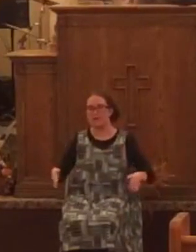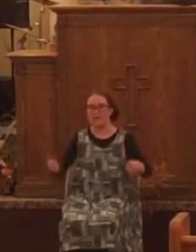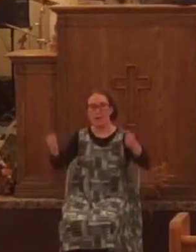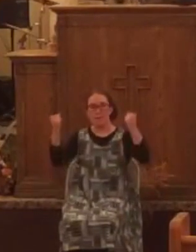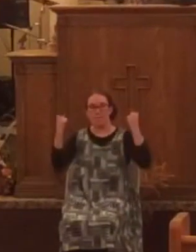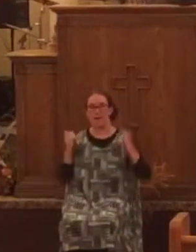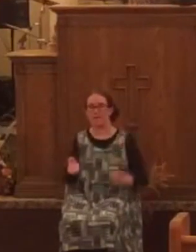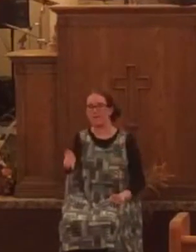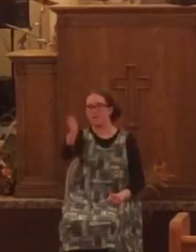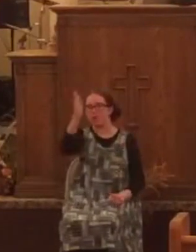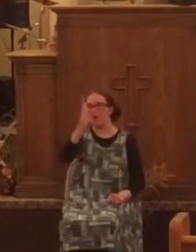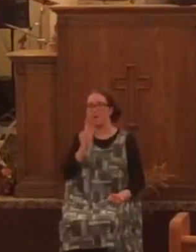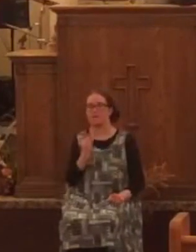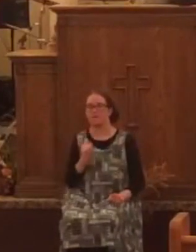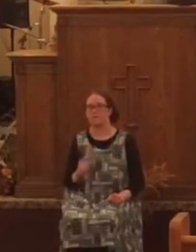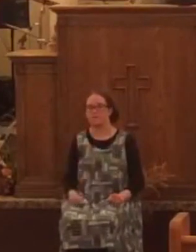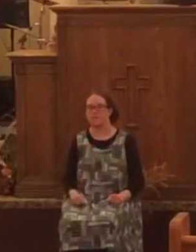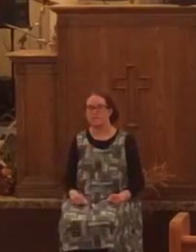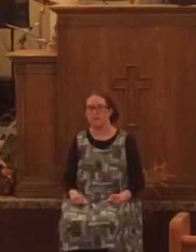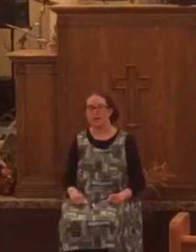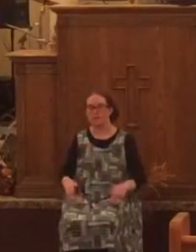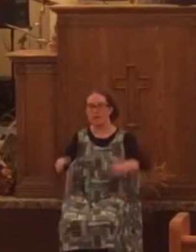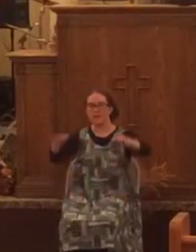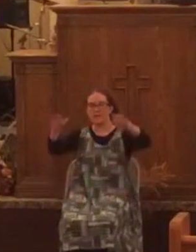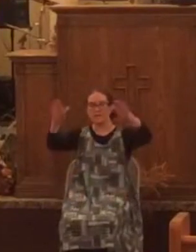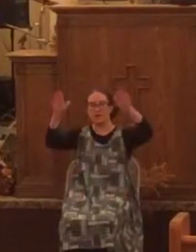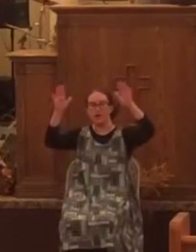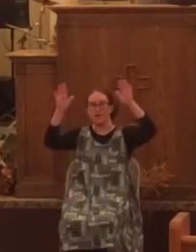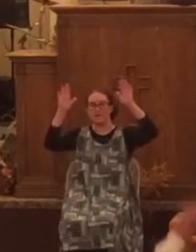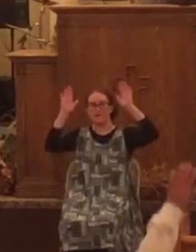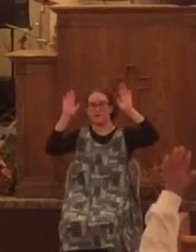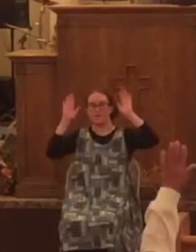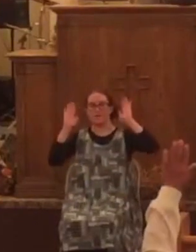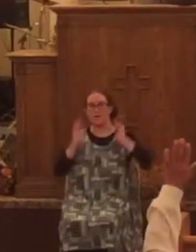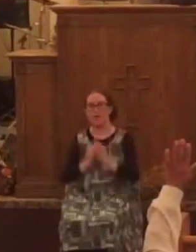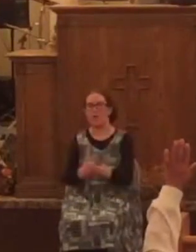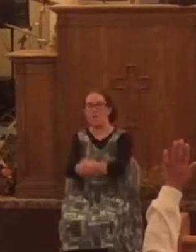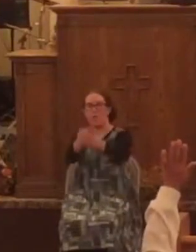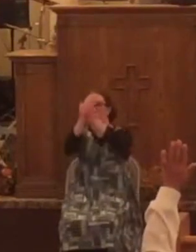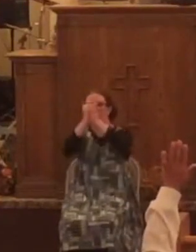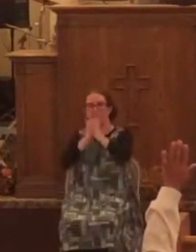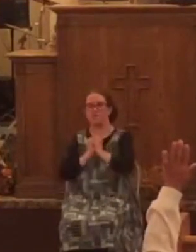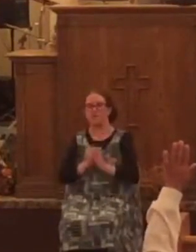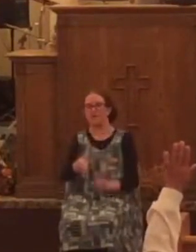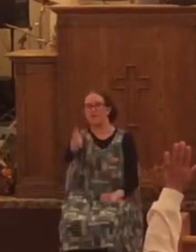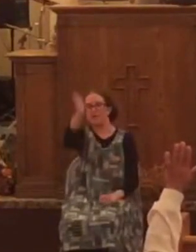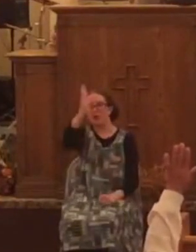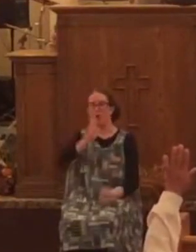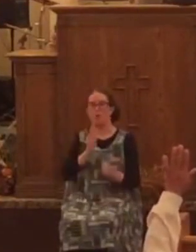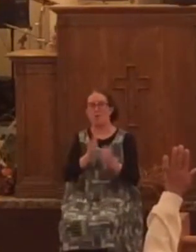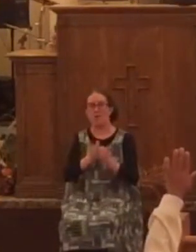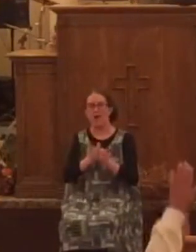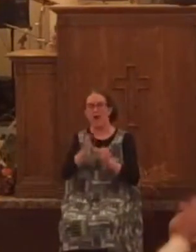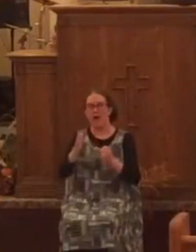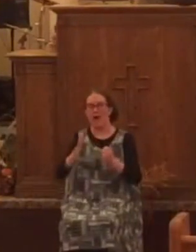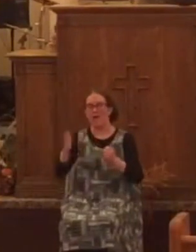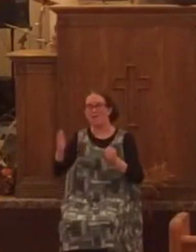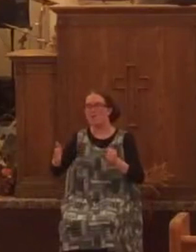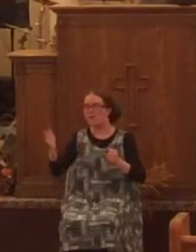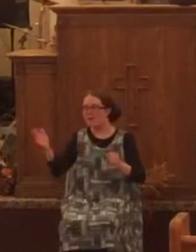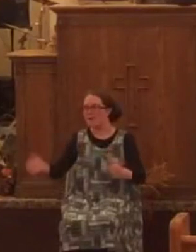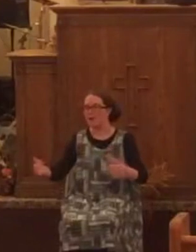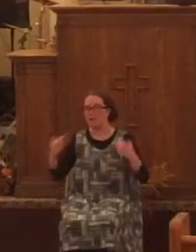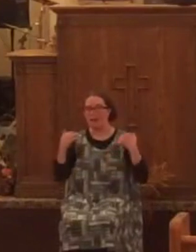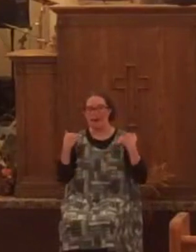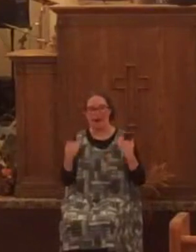Almighty. Amen. Hallelujah. Raising our hands. Amen. And worshiping God with every atom of our